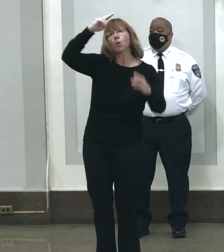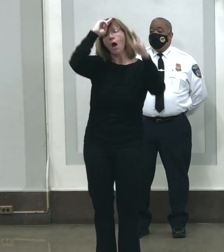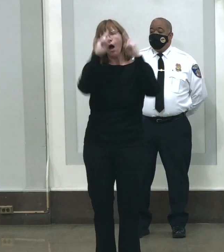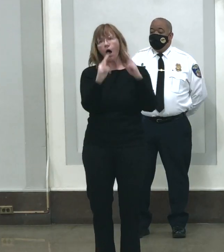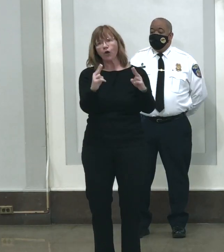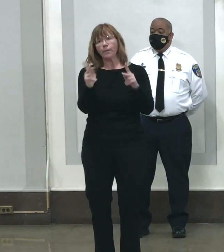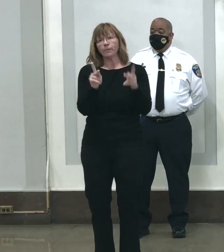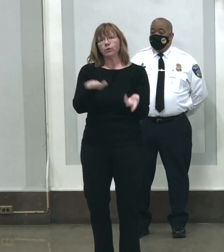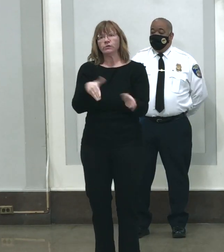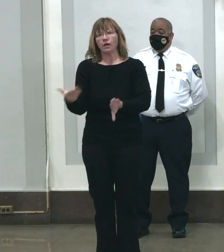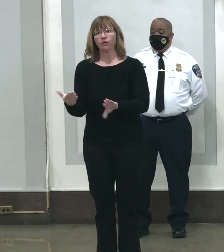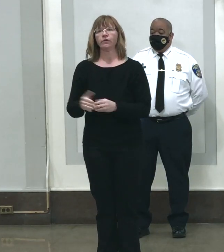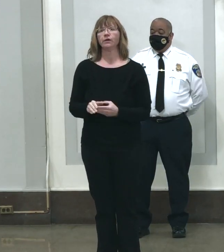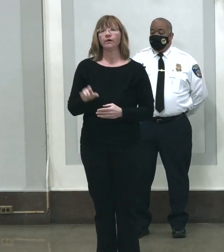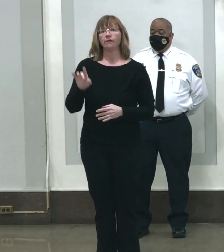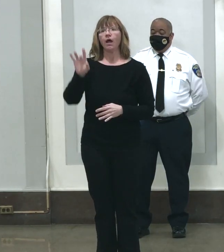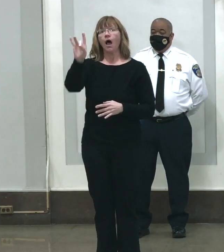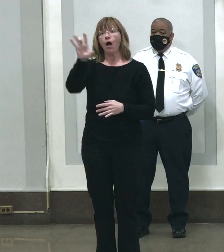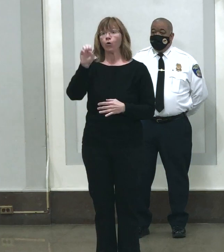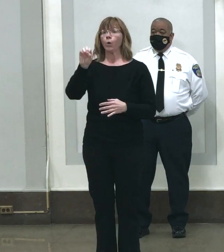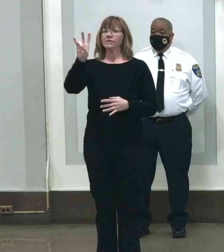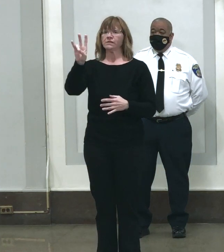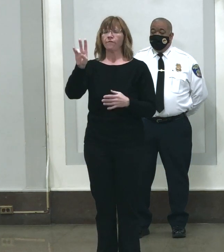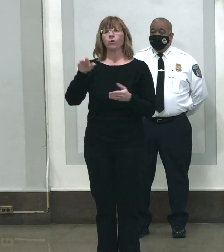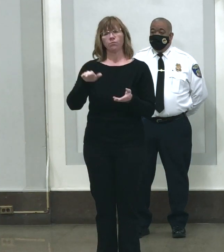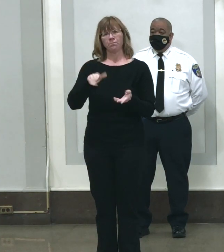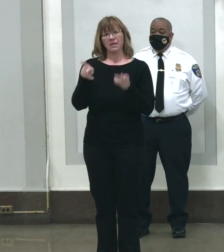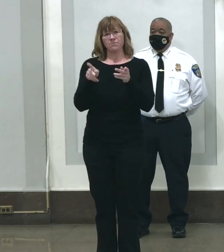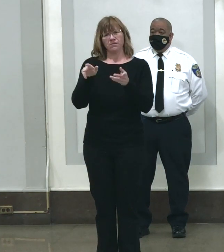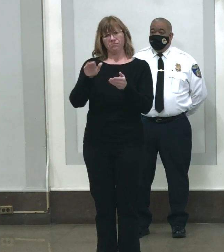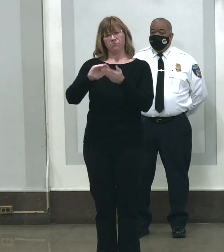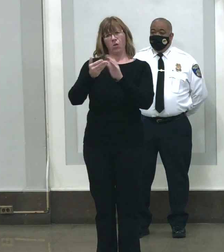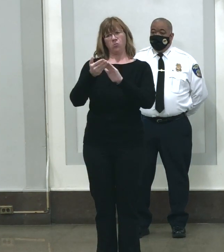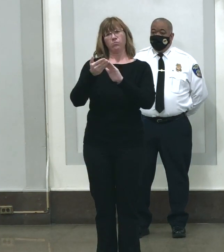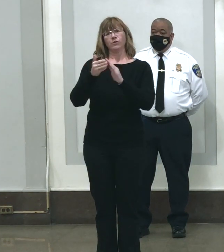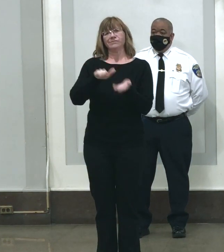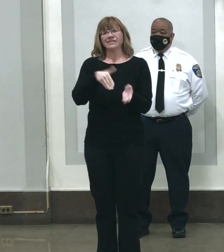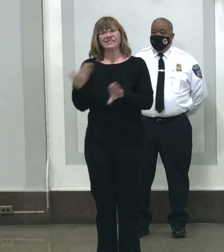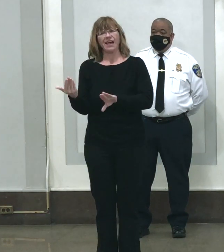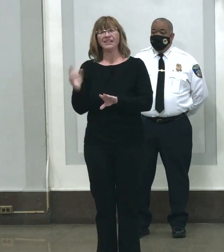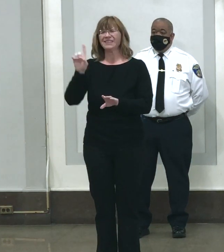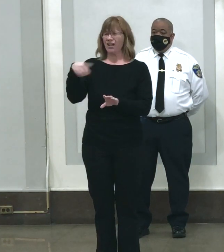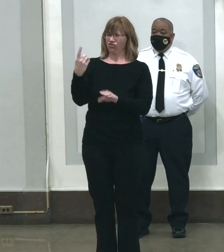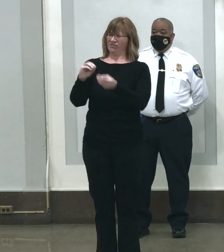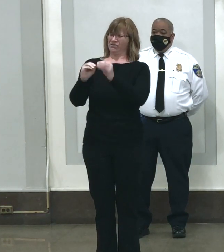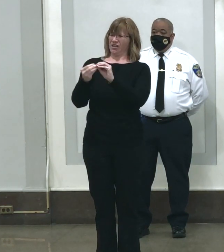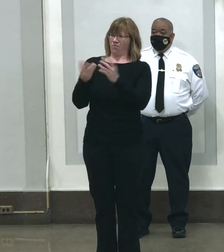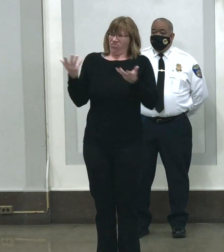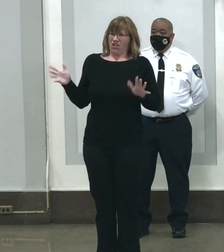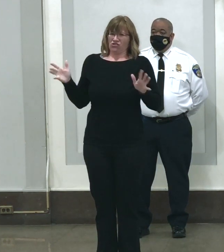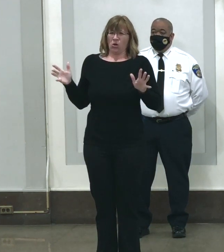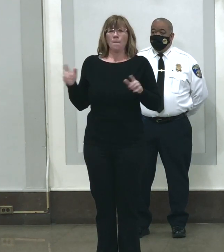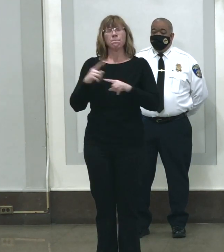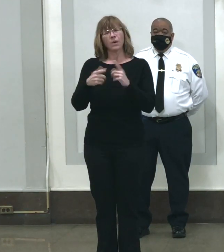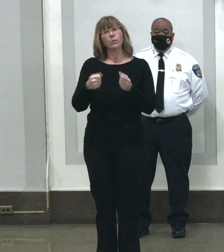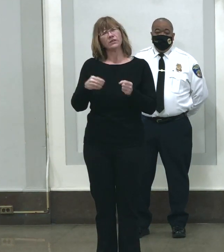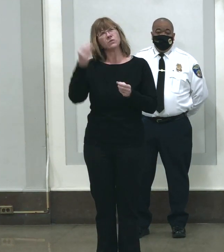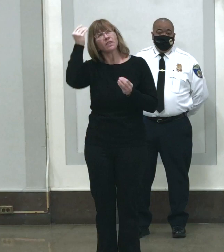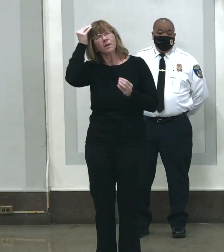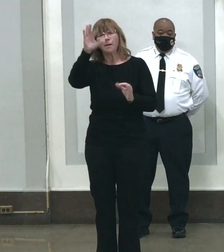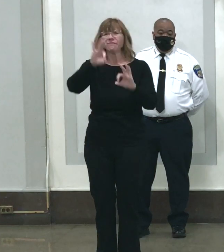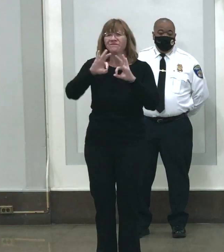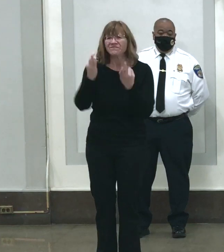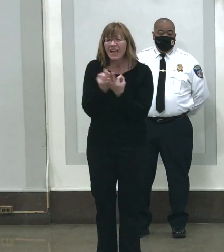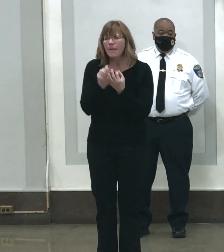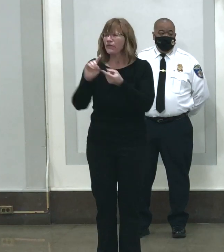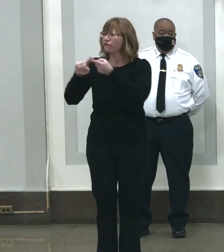807 lives we've lost here in Baltimore are not just numbers. We have to remember they are family members, friends and neighbors. They are people that will